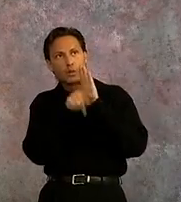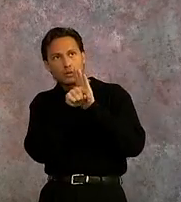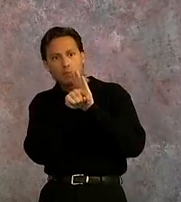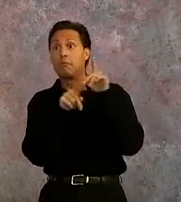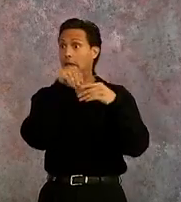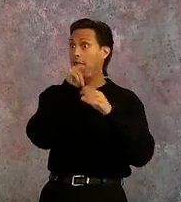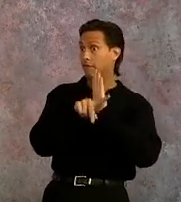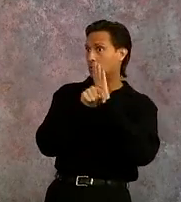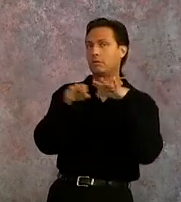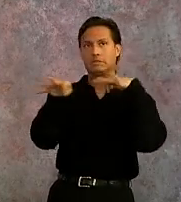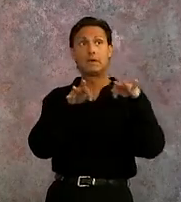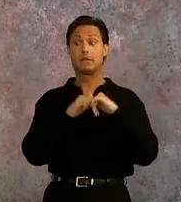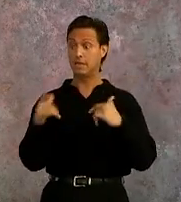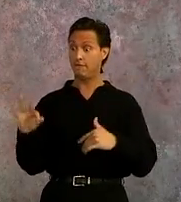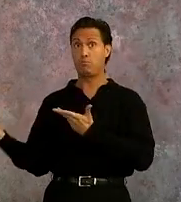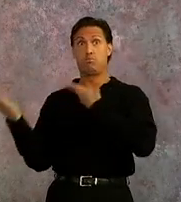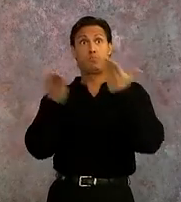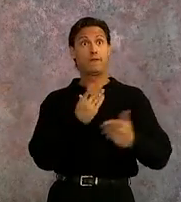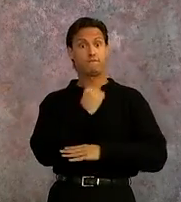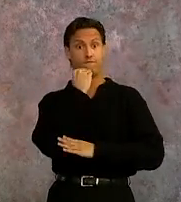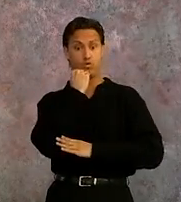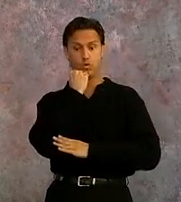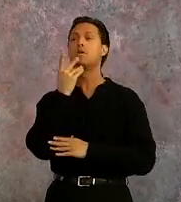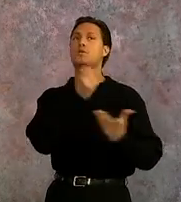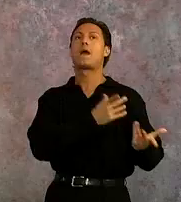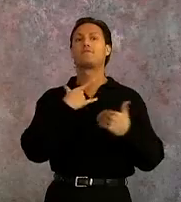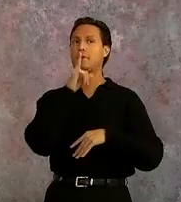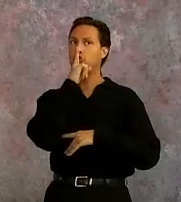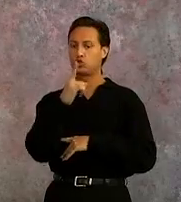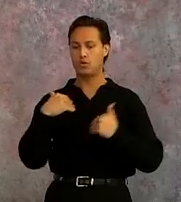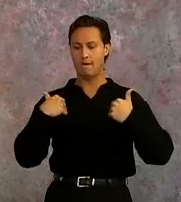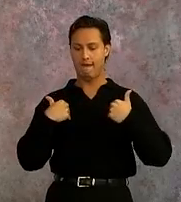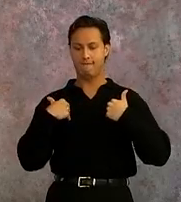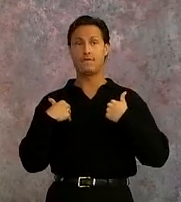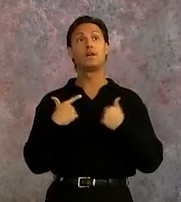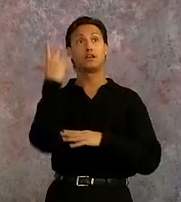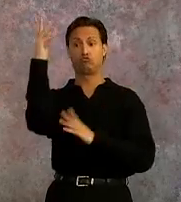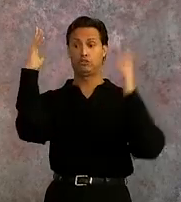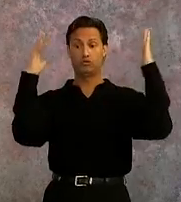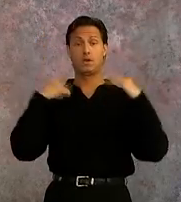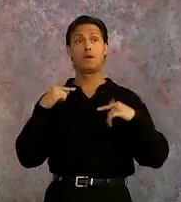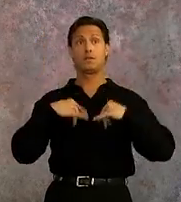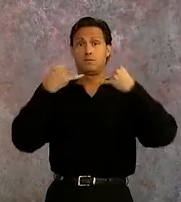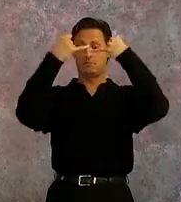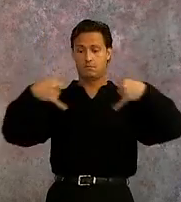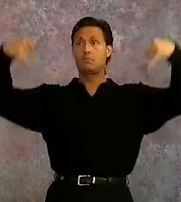be hung up, and you'll even go over a system by which you use a pulley system of hoisting your food up into the